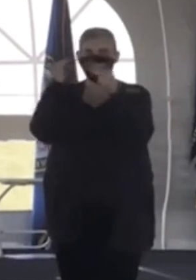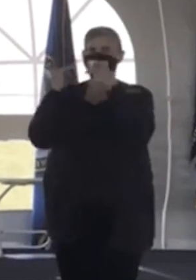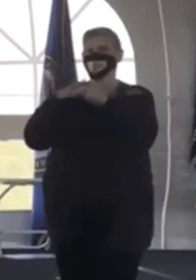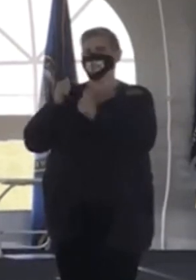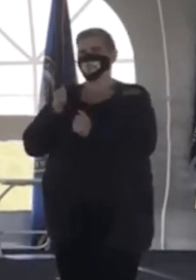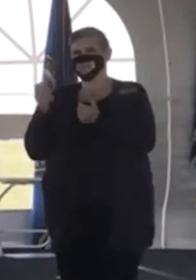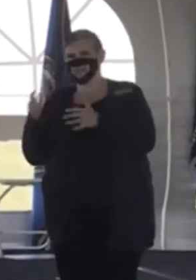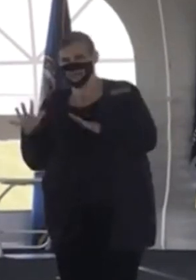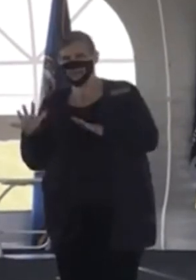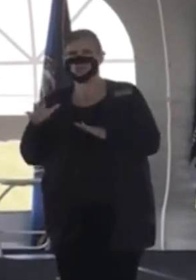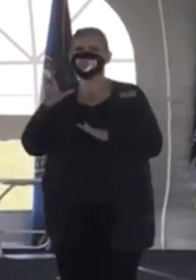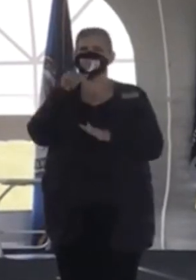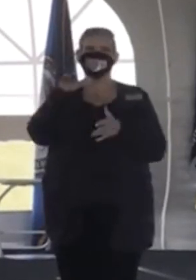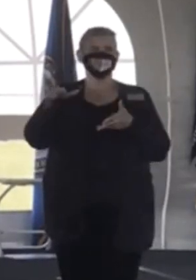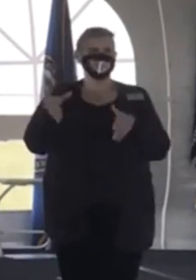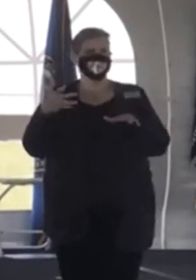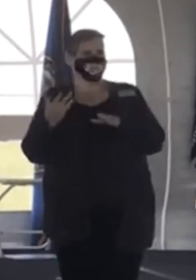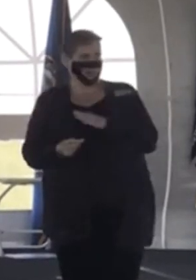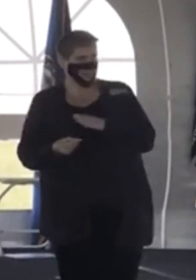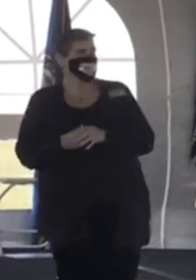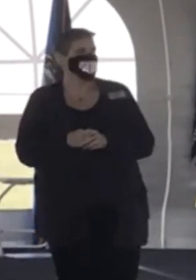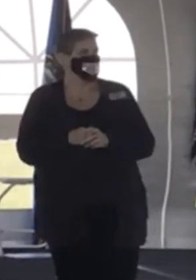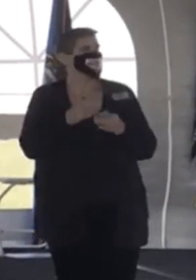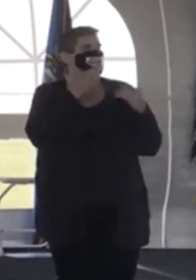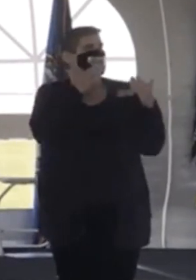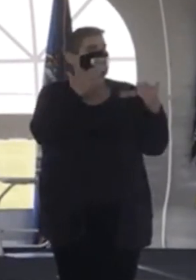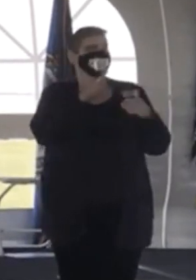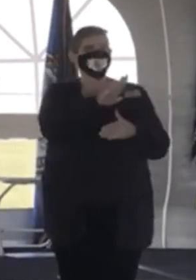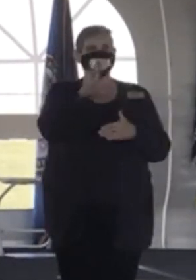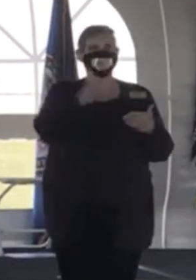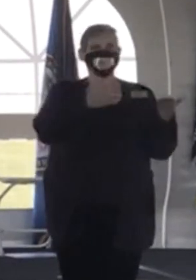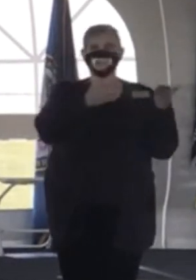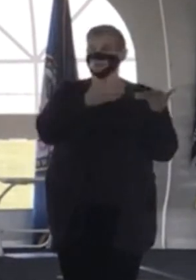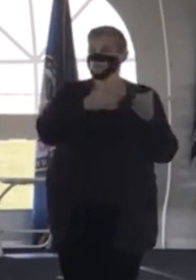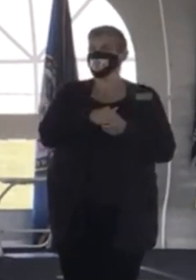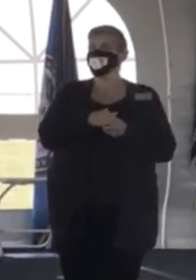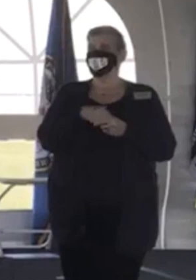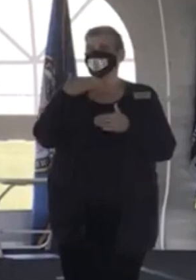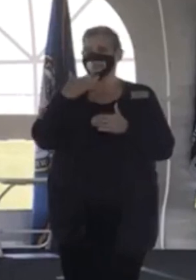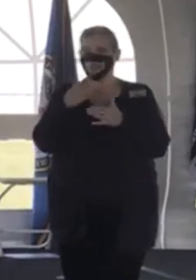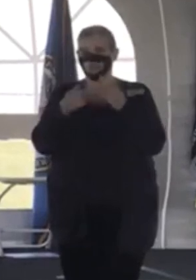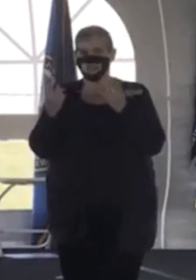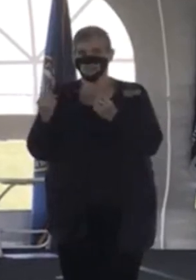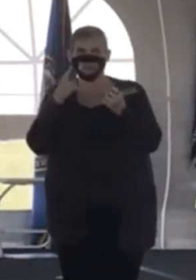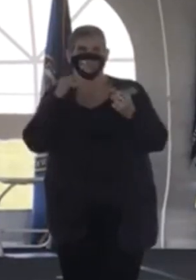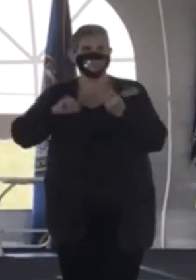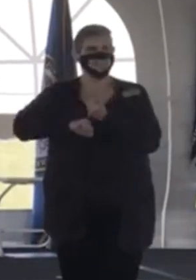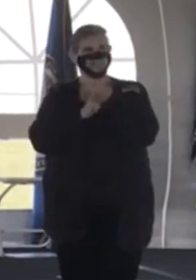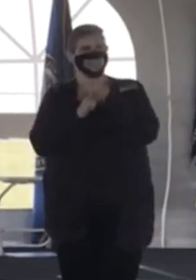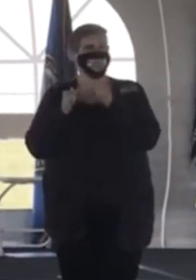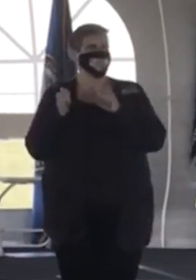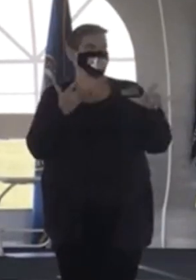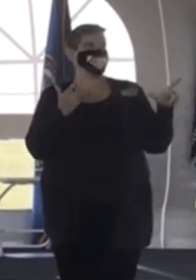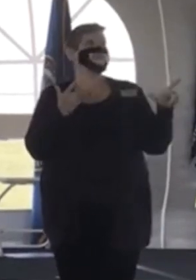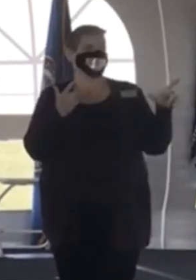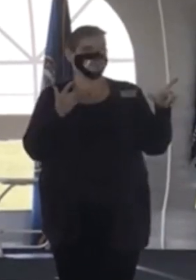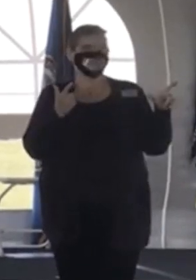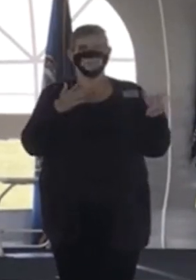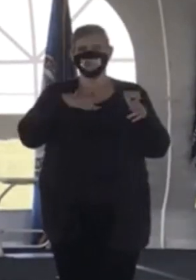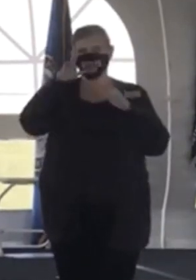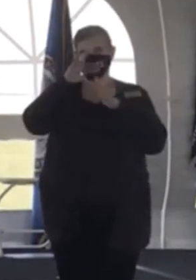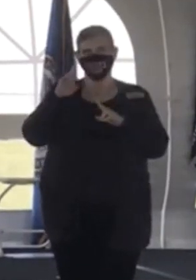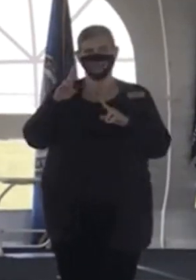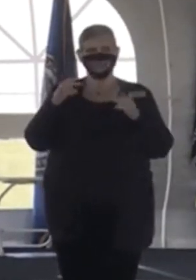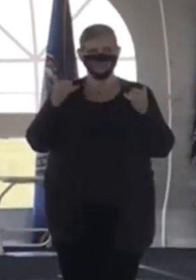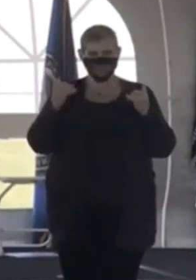made the ultimate sacrifice. Thank you very much for your service. Thanks for what you do for all of us. And it is my honor